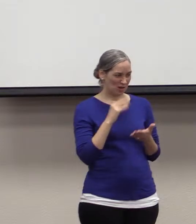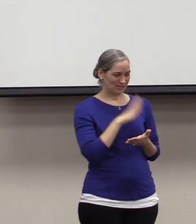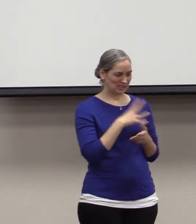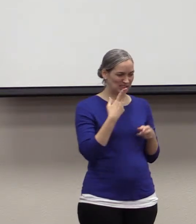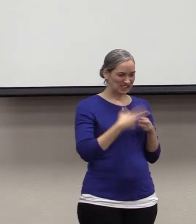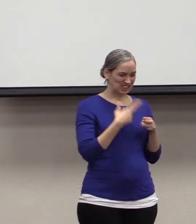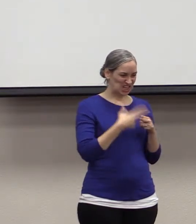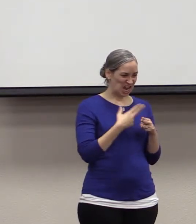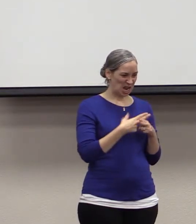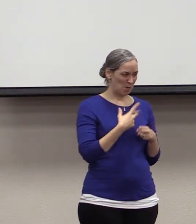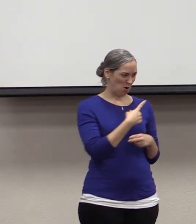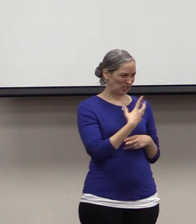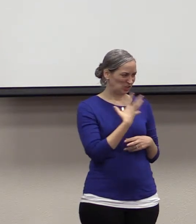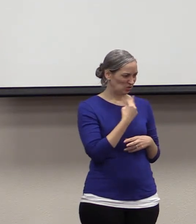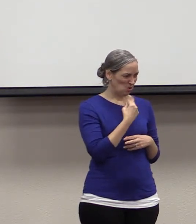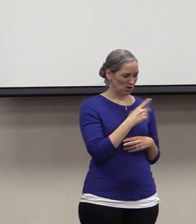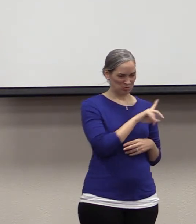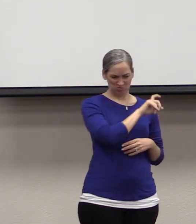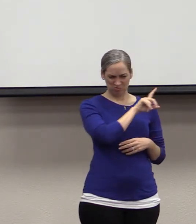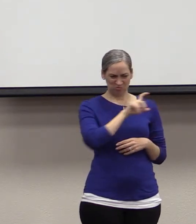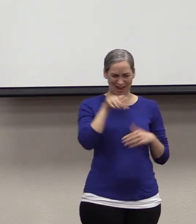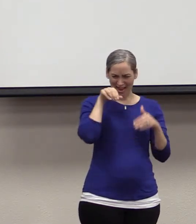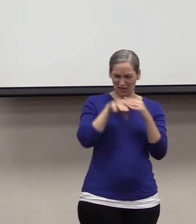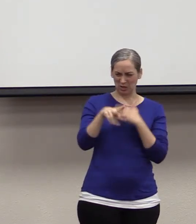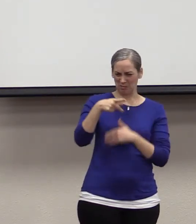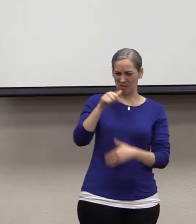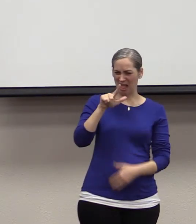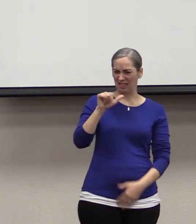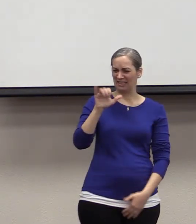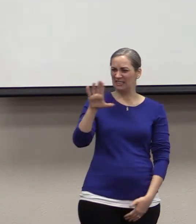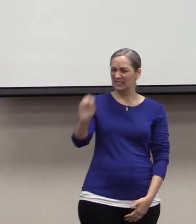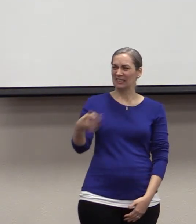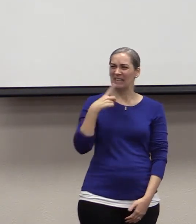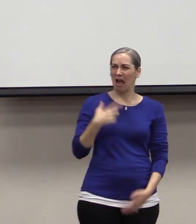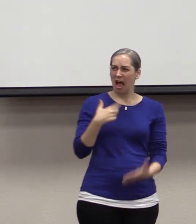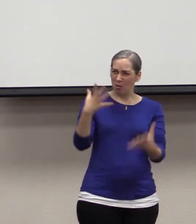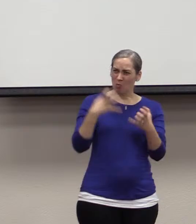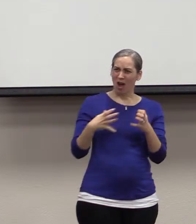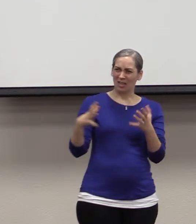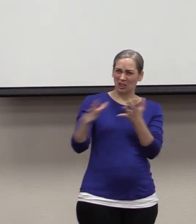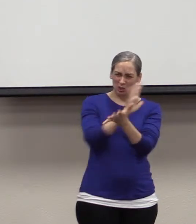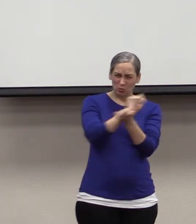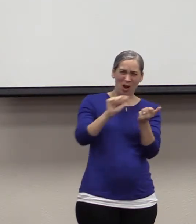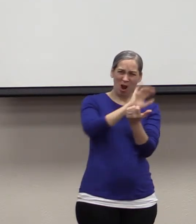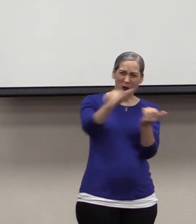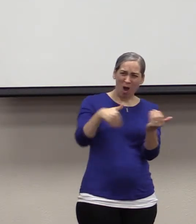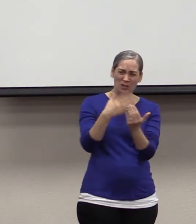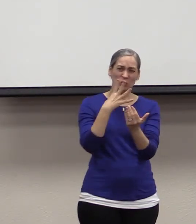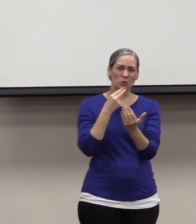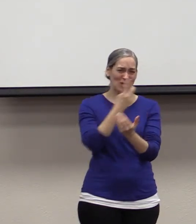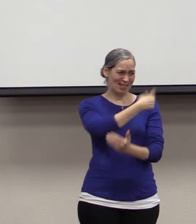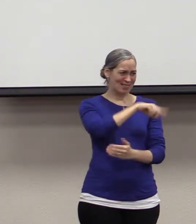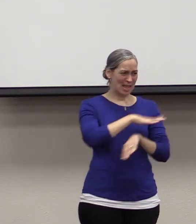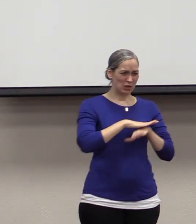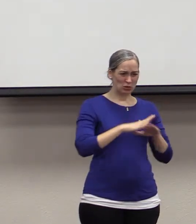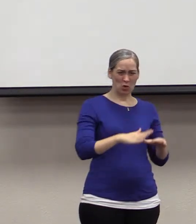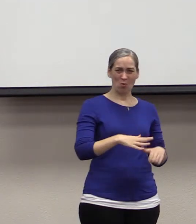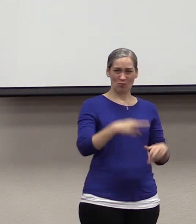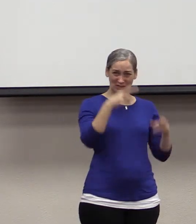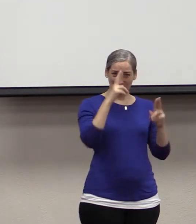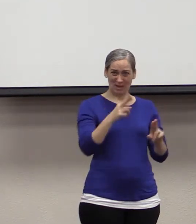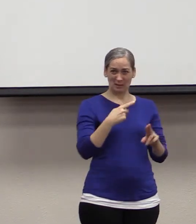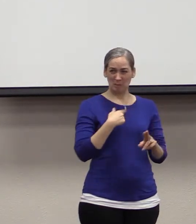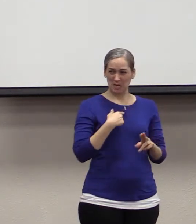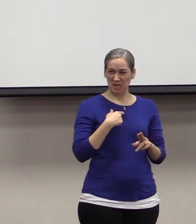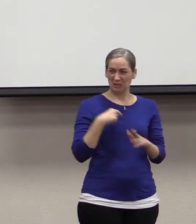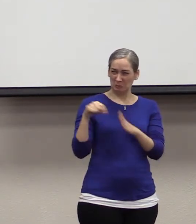to King Xerxes and says, I want all the Jews destroyed because they don't respect me. And if you do